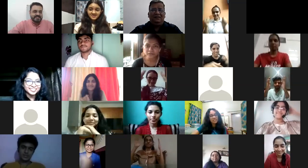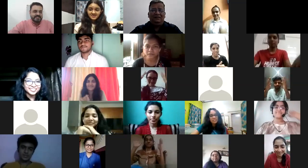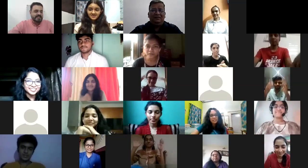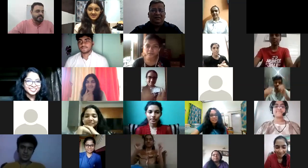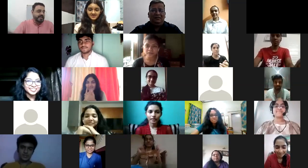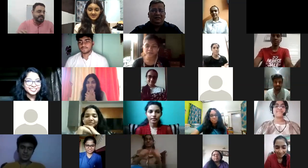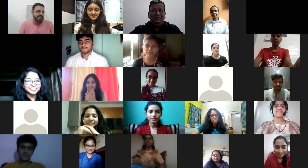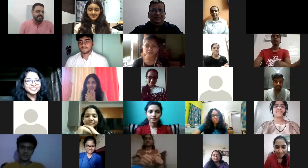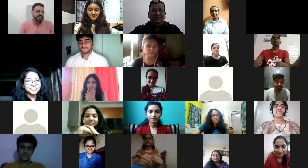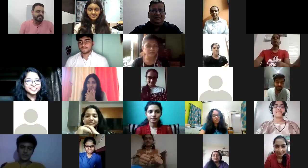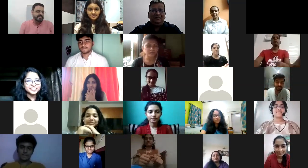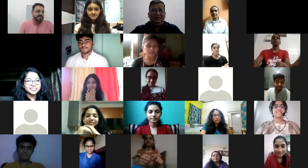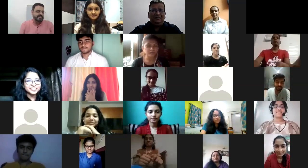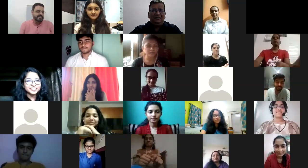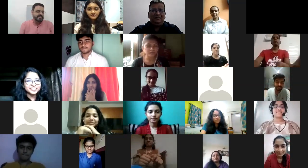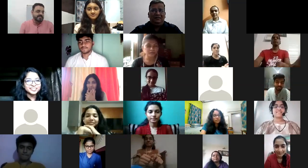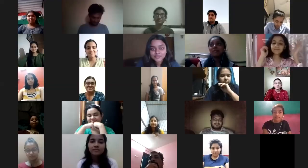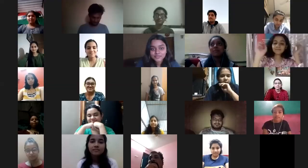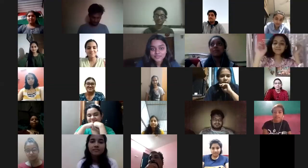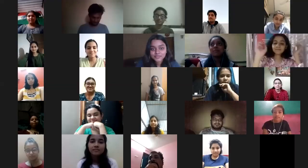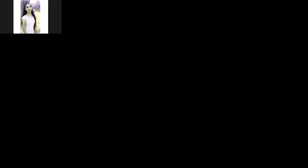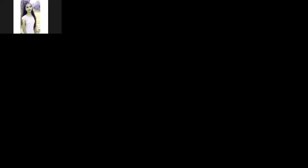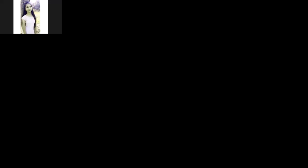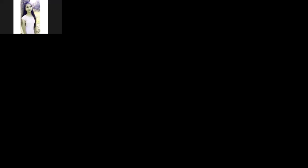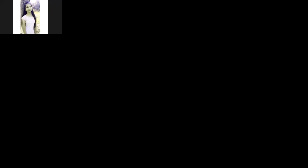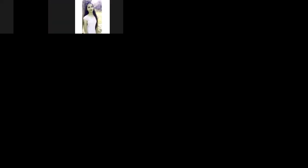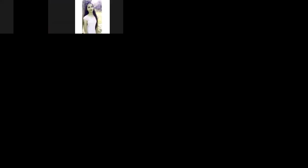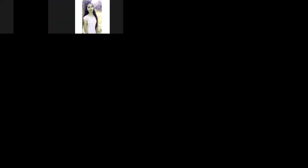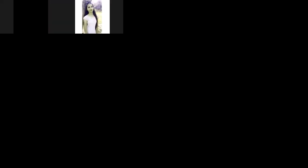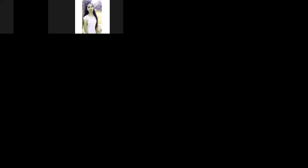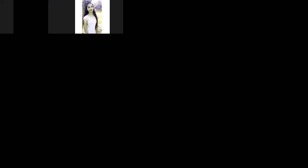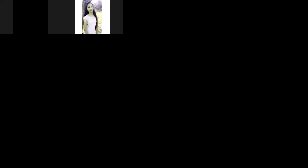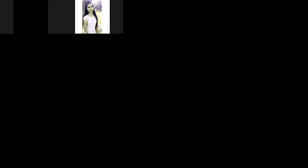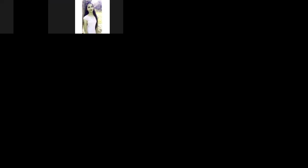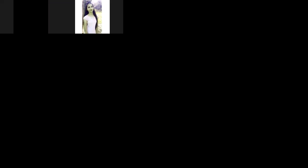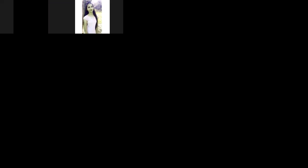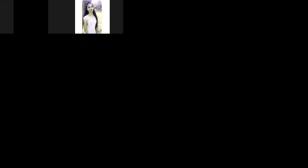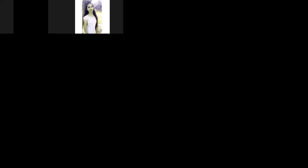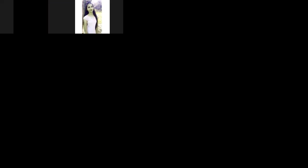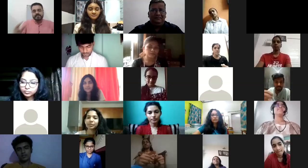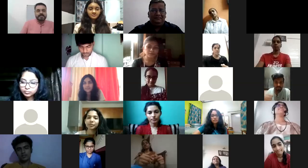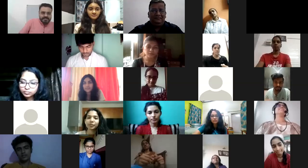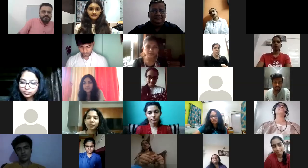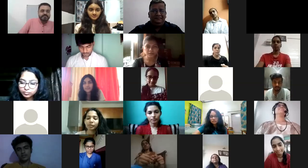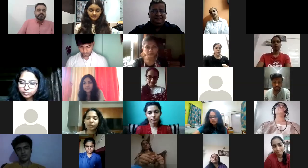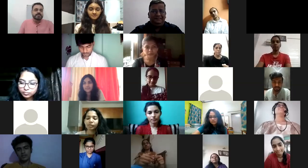Okay, so the next thing we are going to learn is about etiquette. When we want to, get someone's attention, we use the word